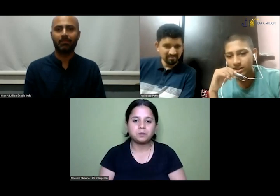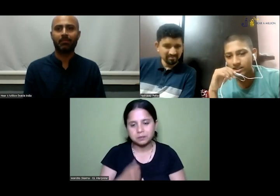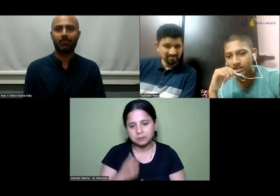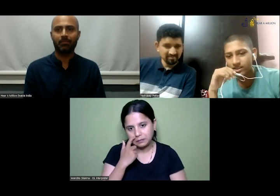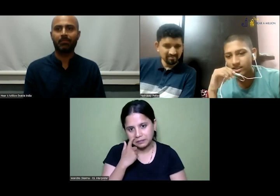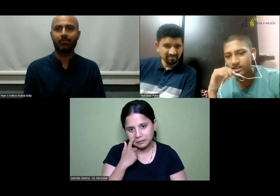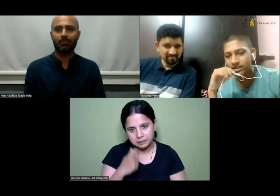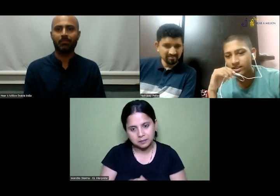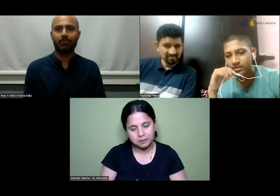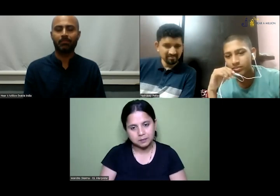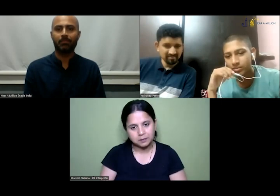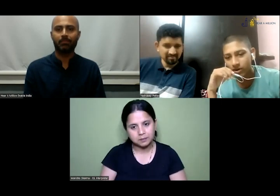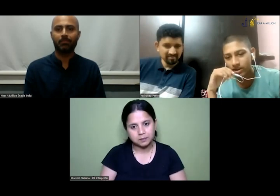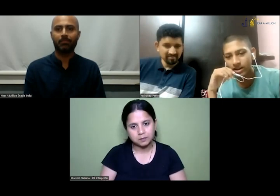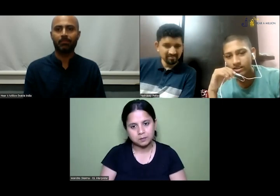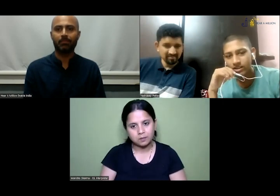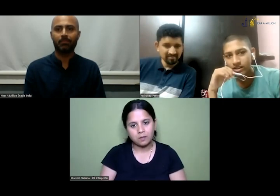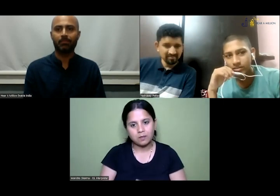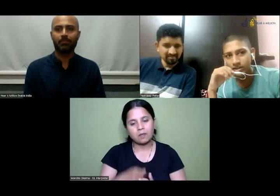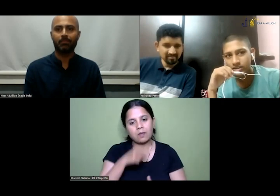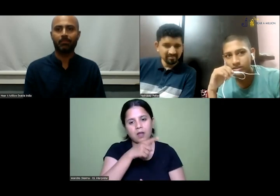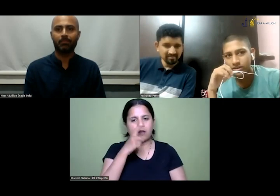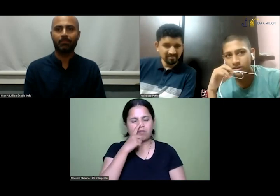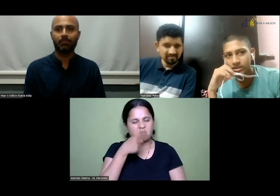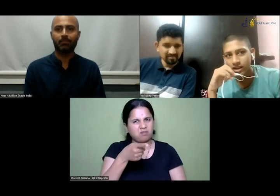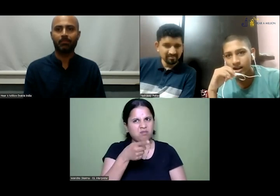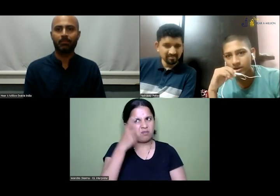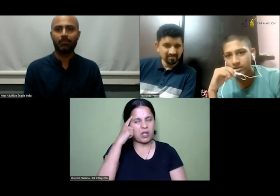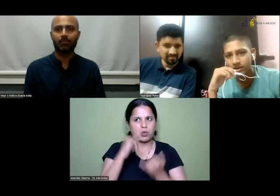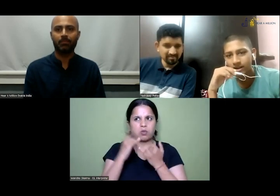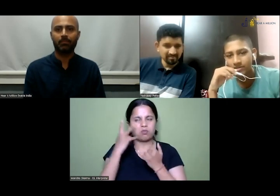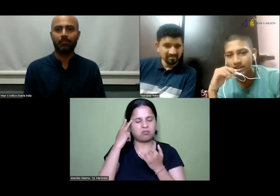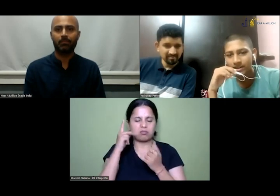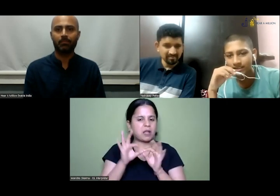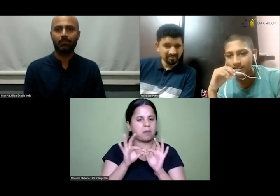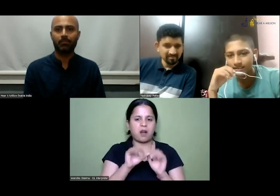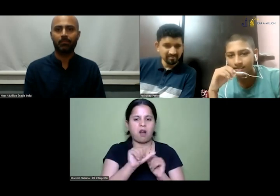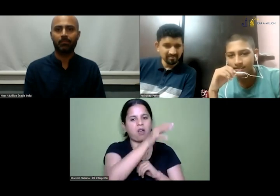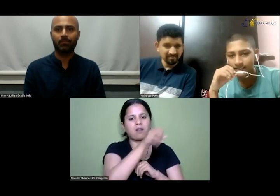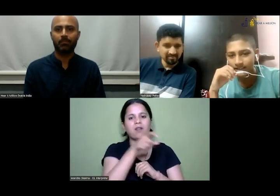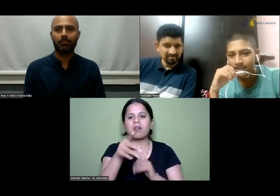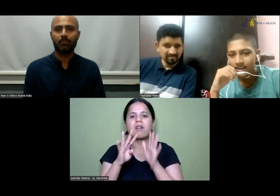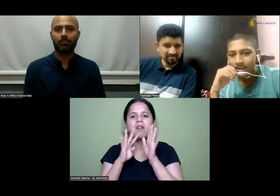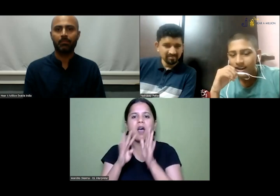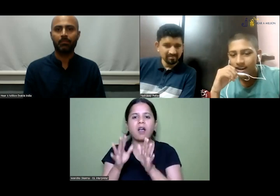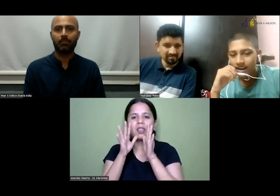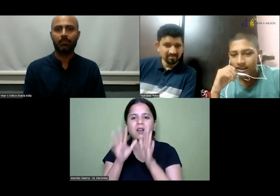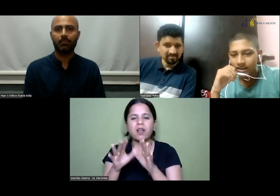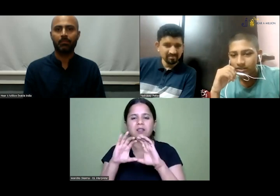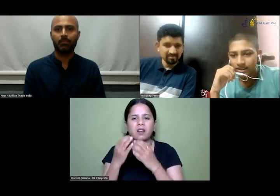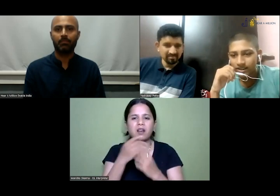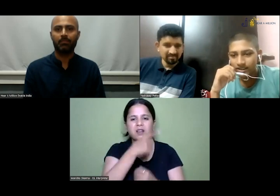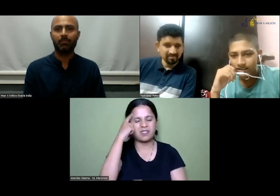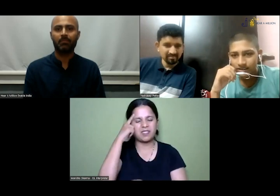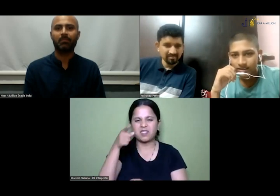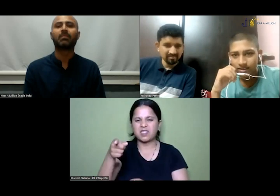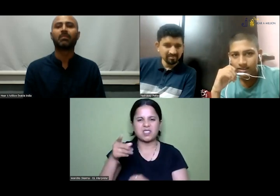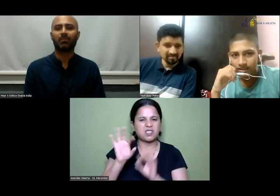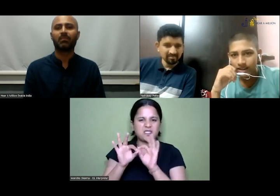So she started employing other interpreters because I also had my ninth and 10th grade. And after